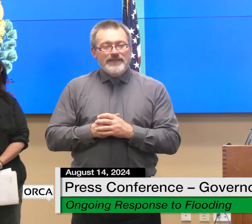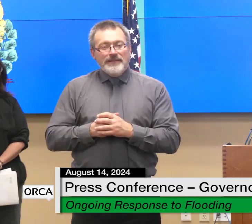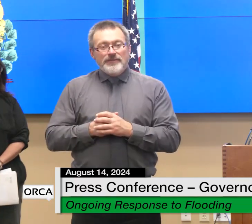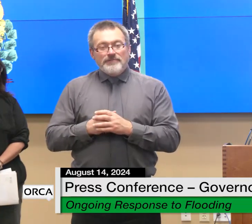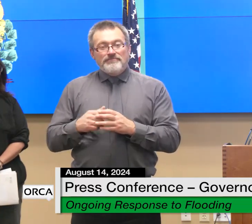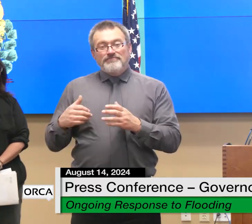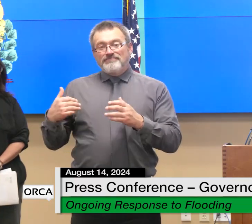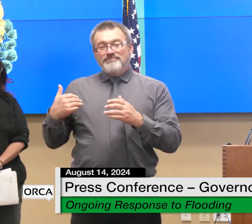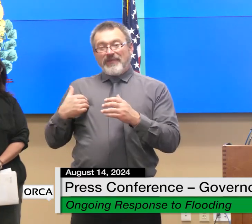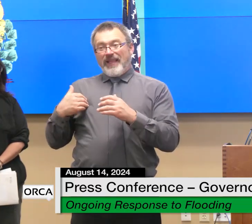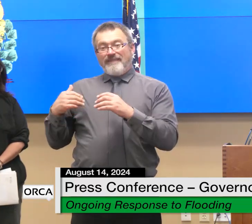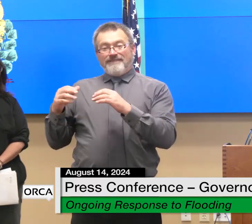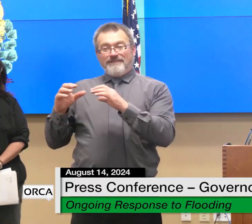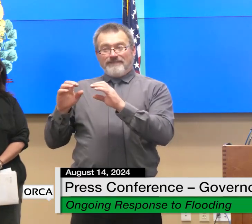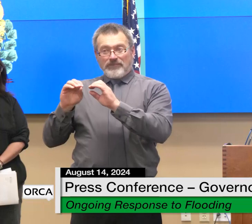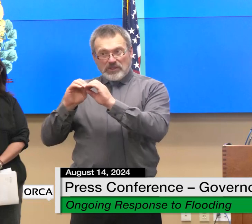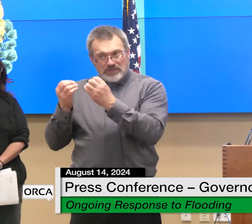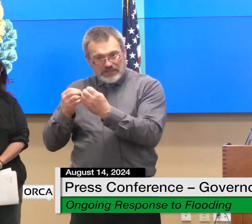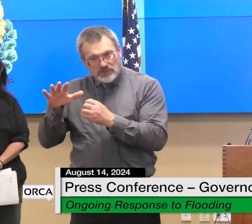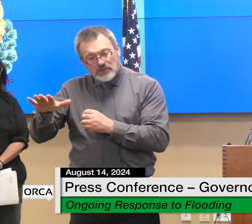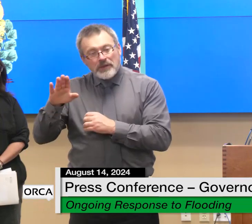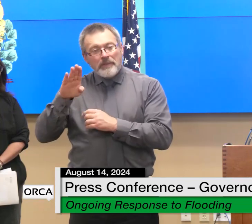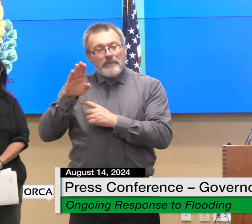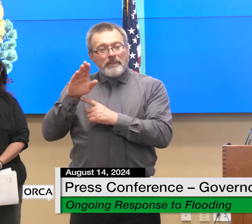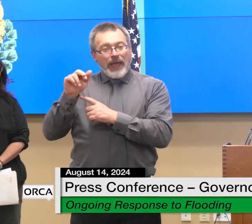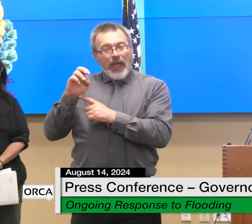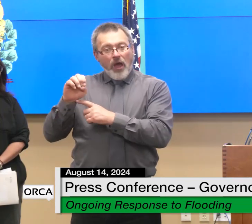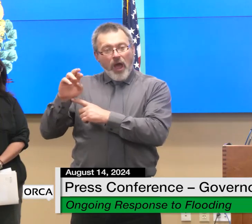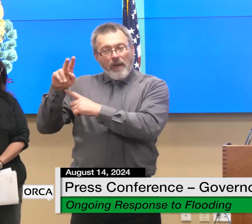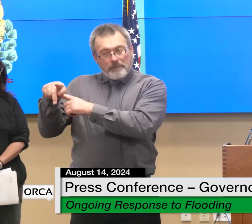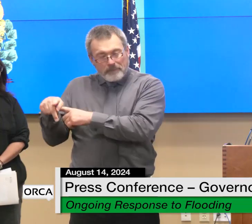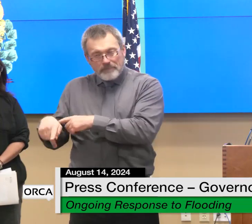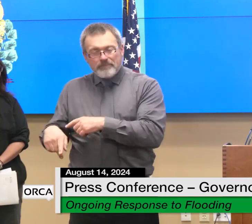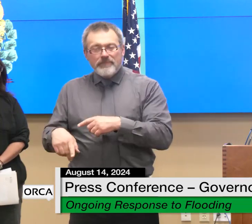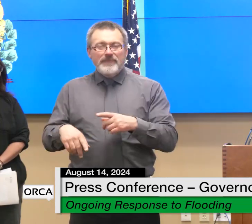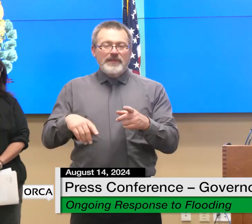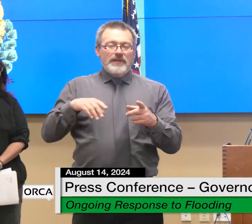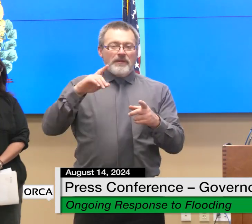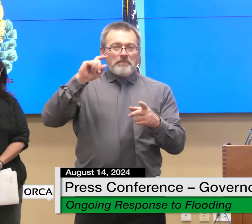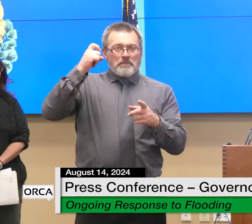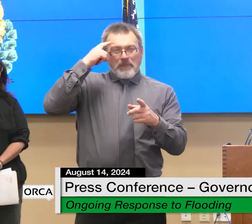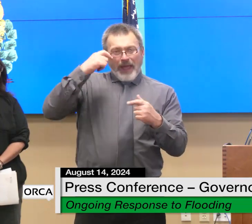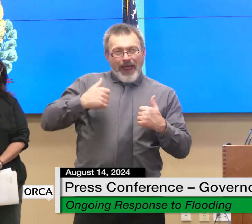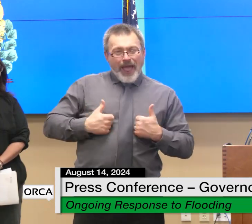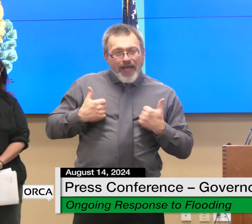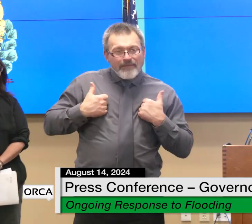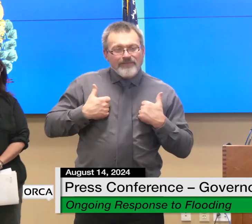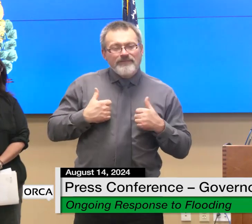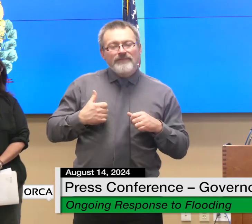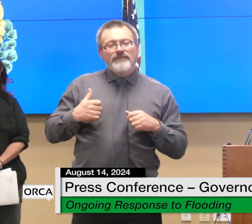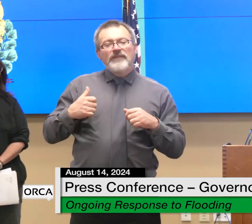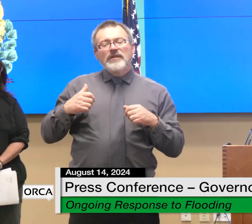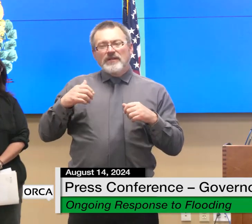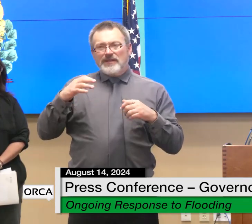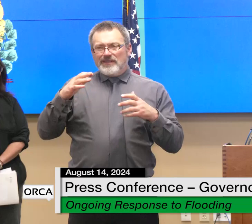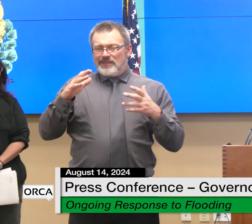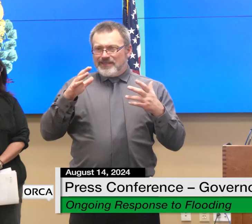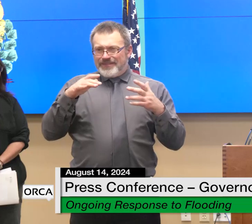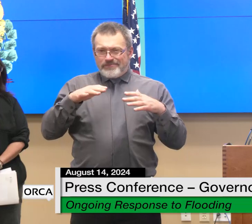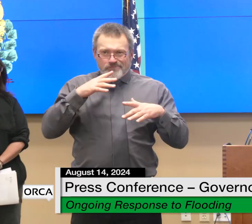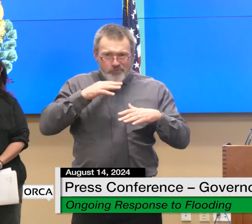Alive, the Lamoille Area Recovery Network, Kingdom United Resilience and Recovery Effort, and many